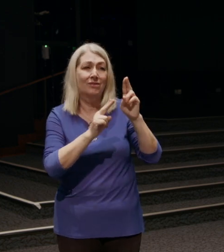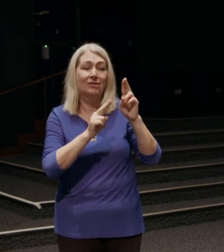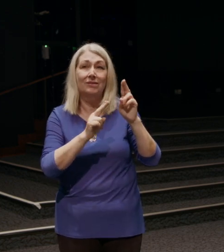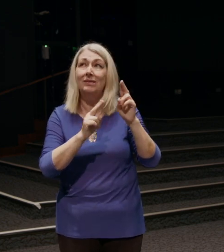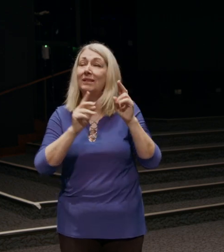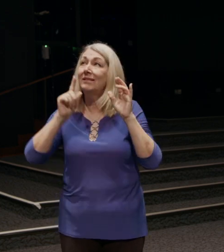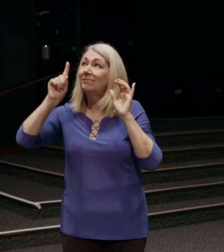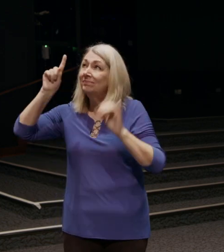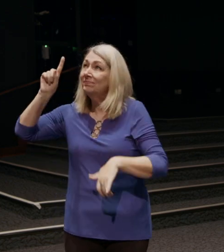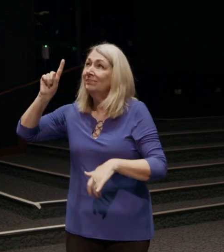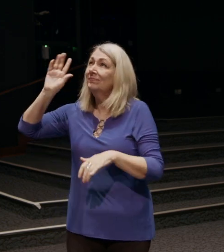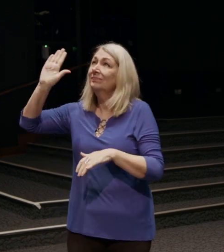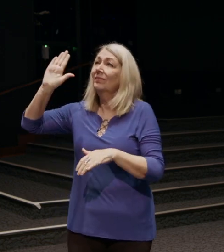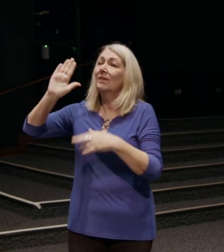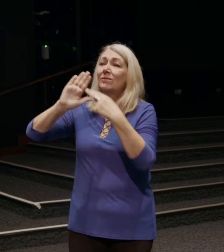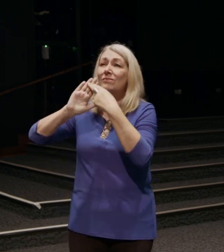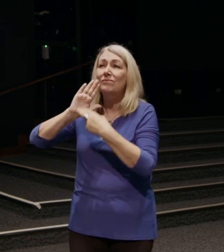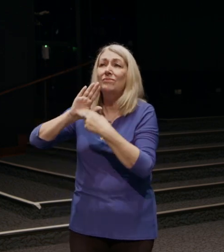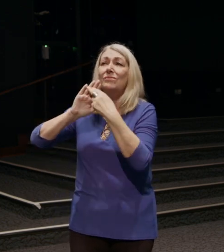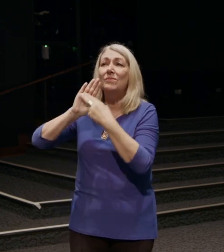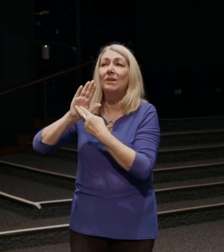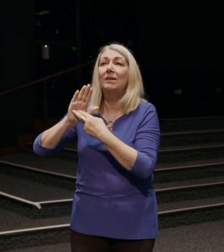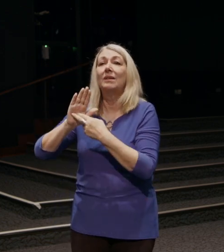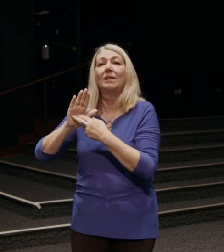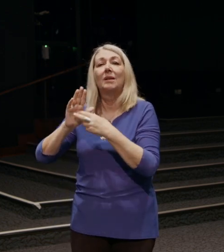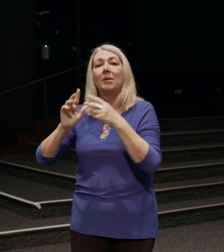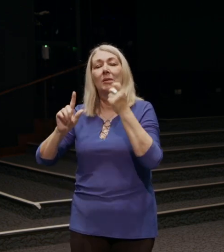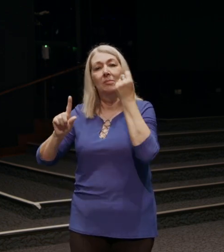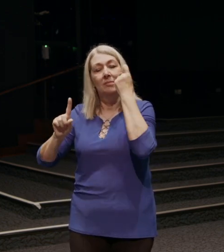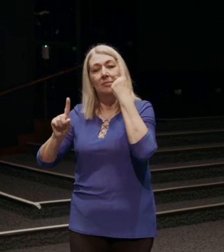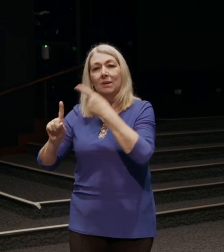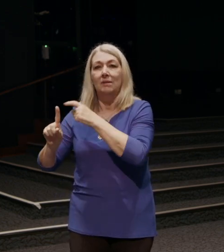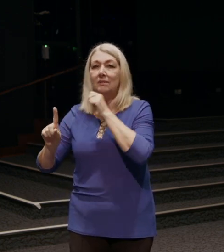without turning his back on Locato?